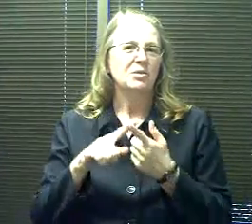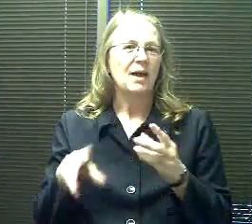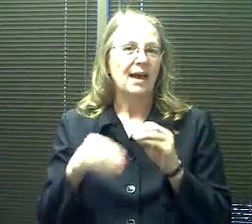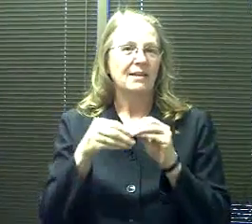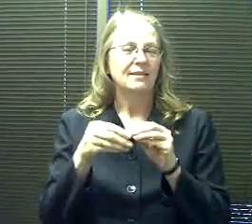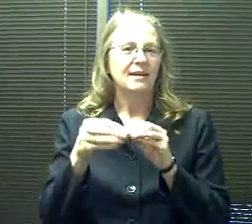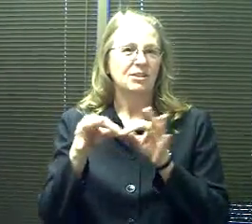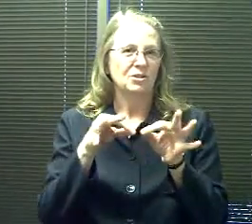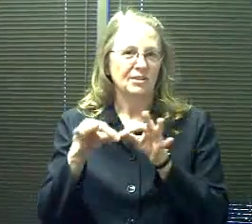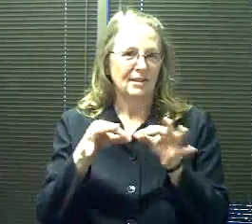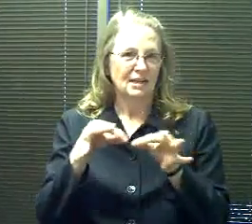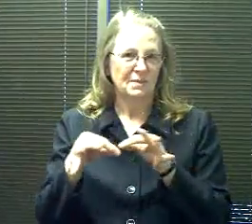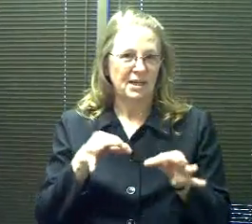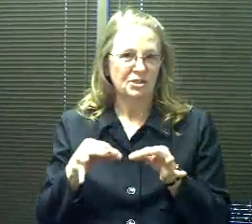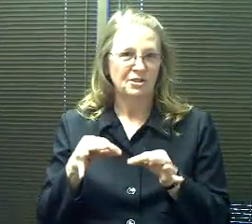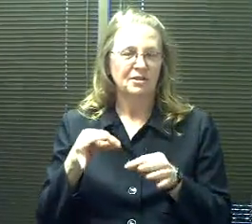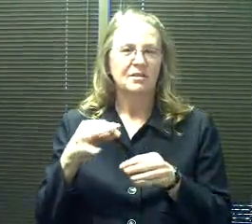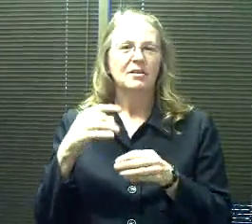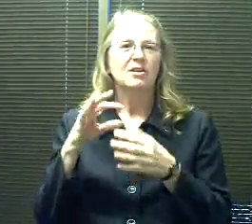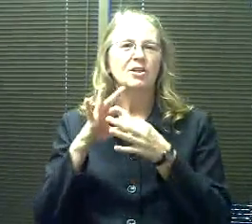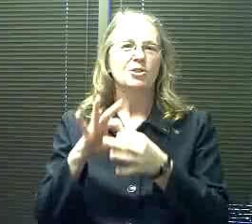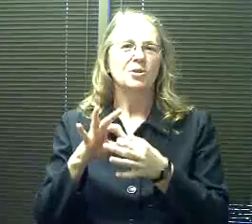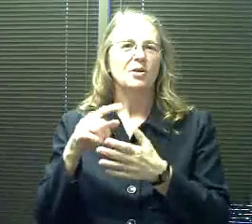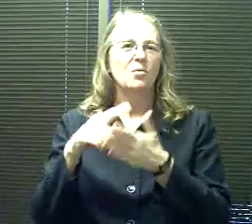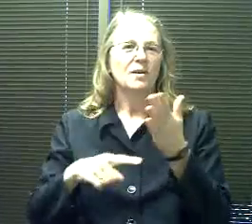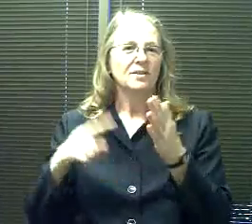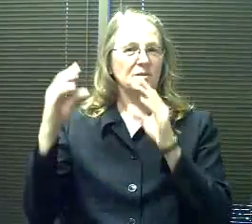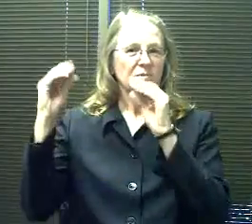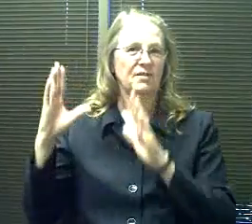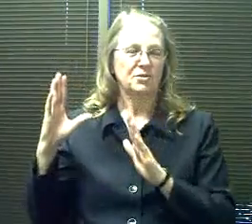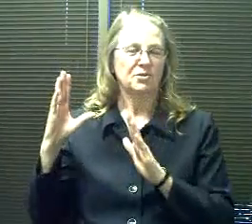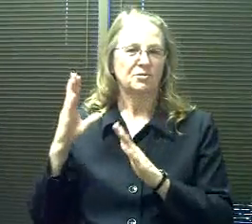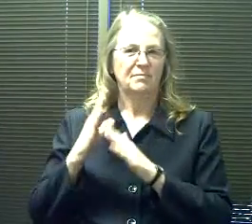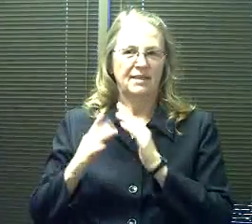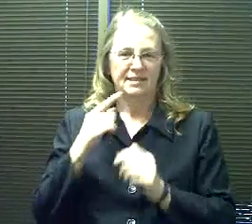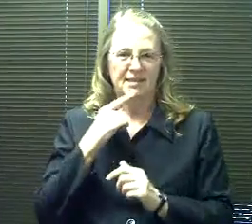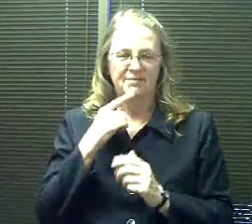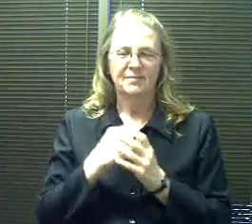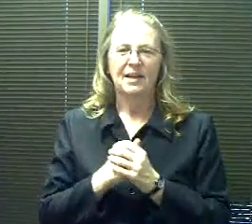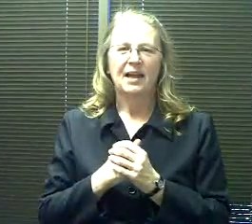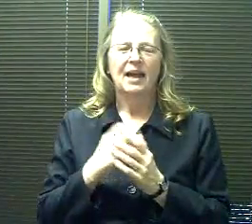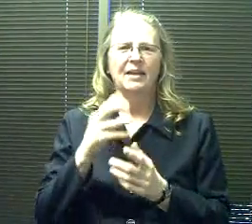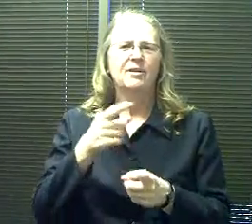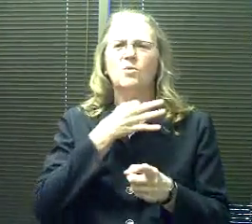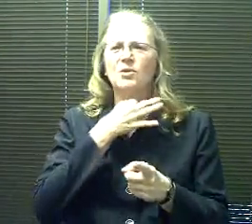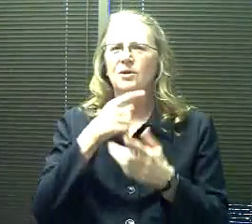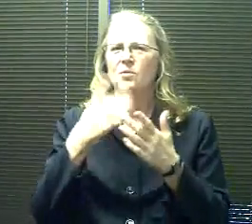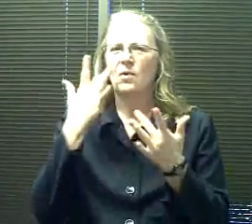to add additional explanation concerning what the professor has said, and they're wondering why